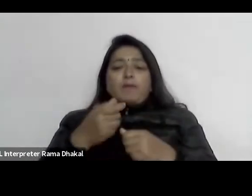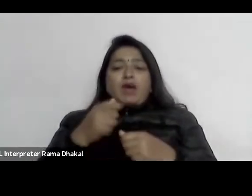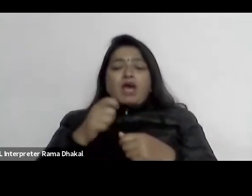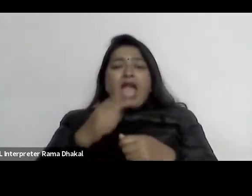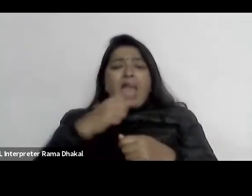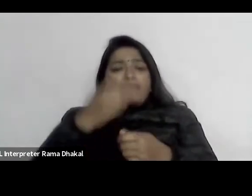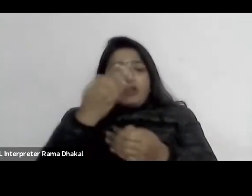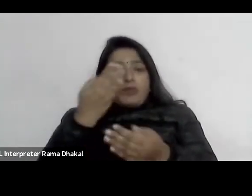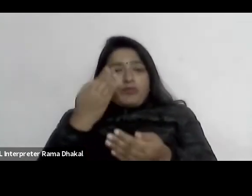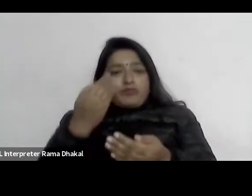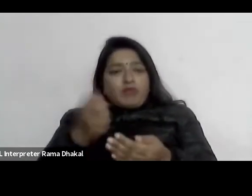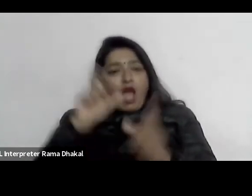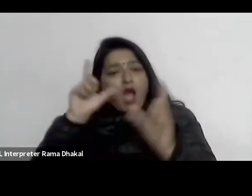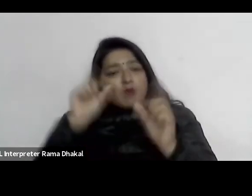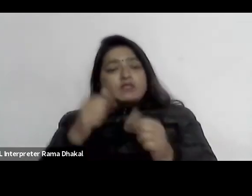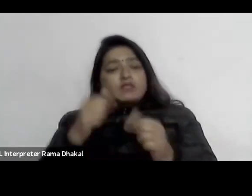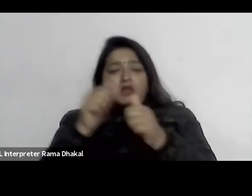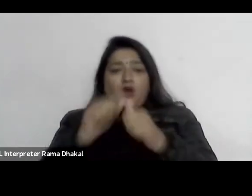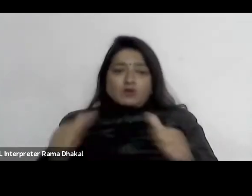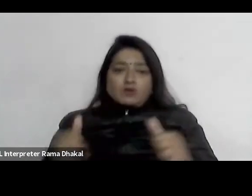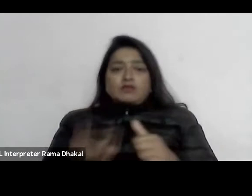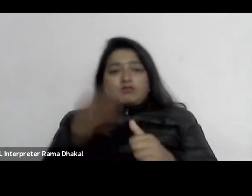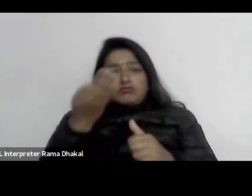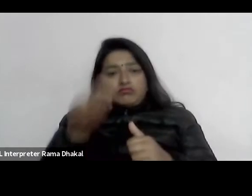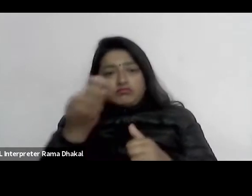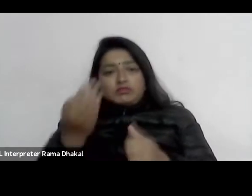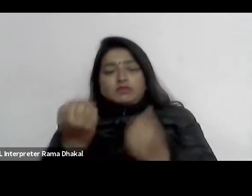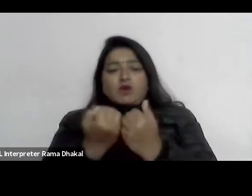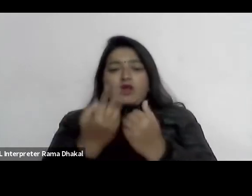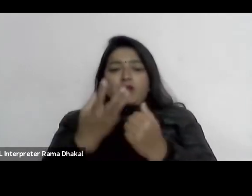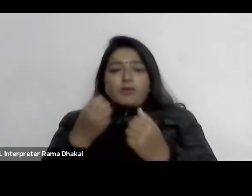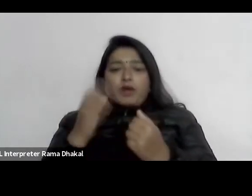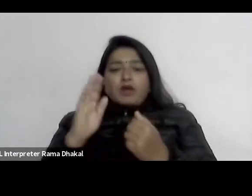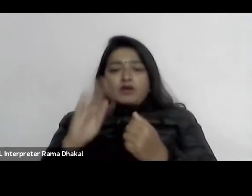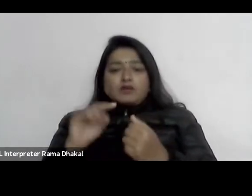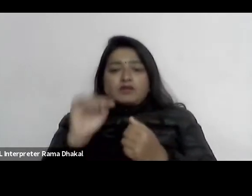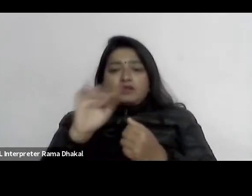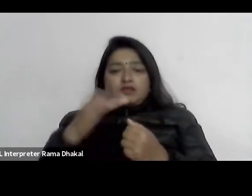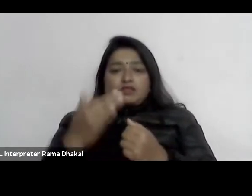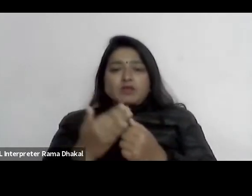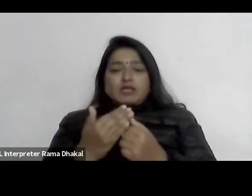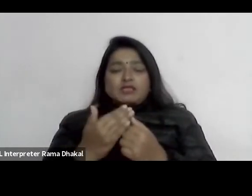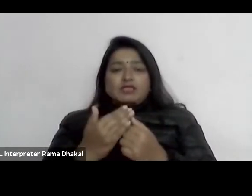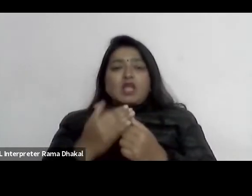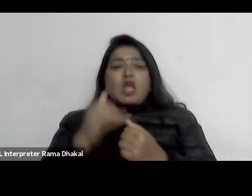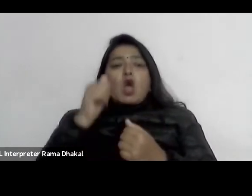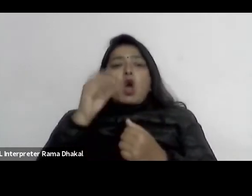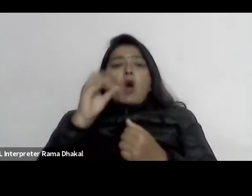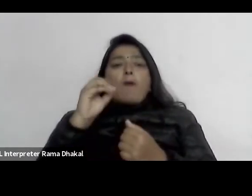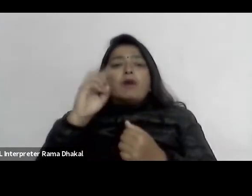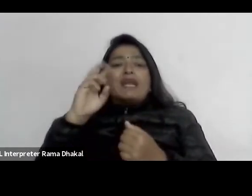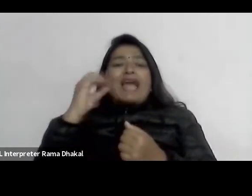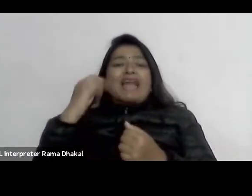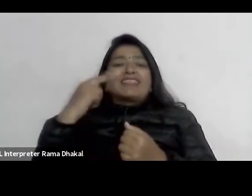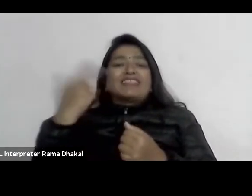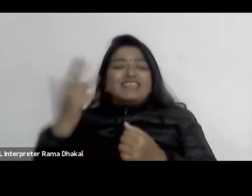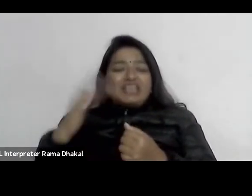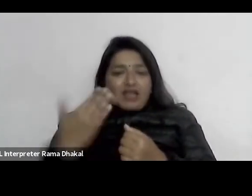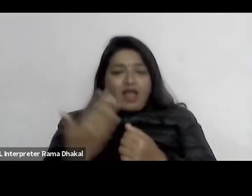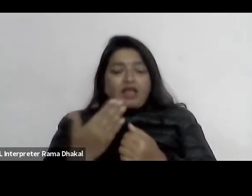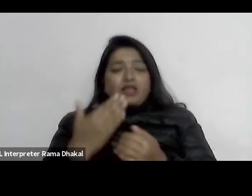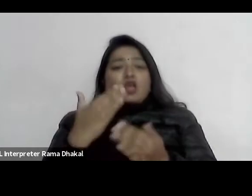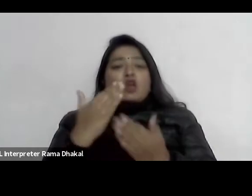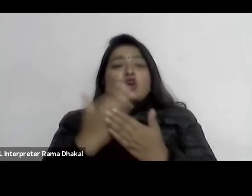been superimposed on basically a model of criminal accountability, which is based what we deal